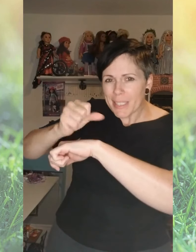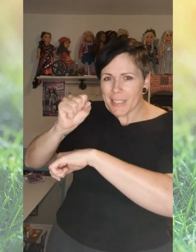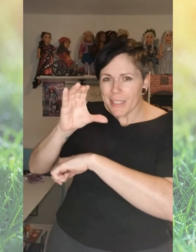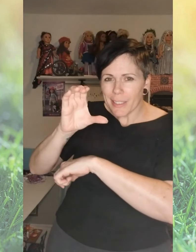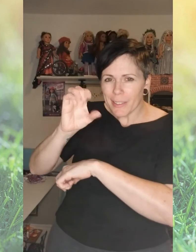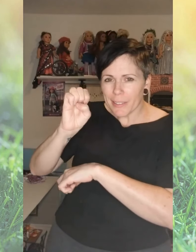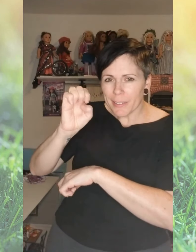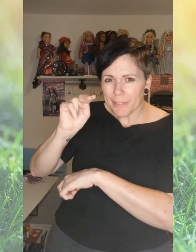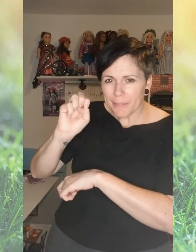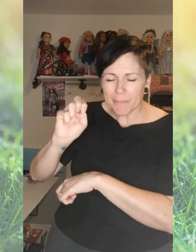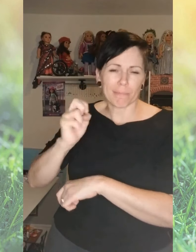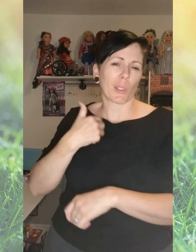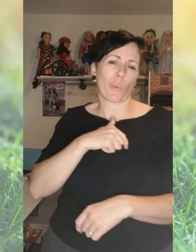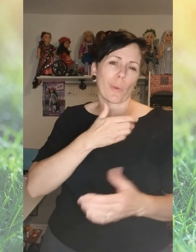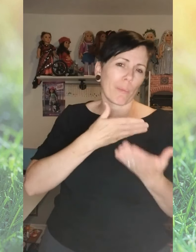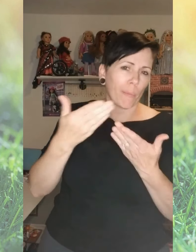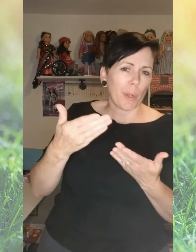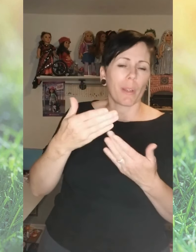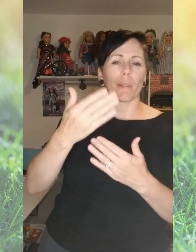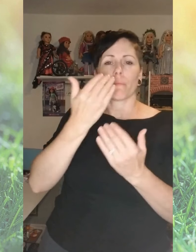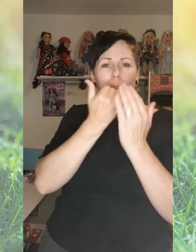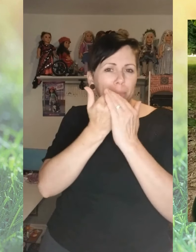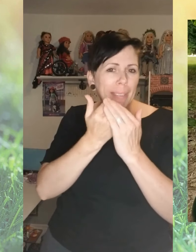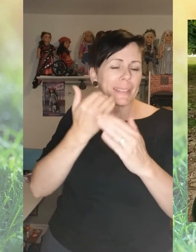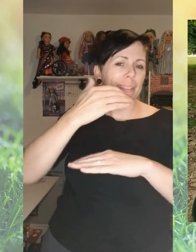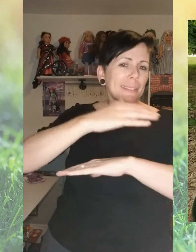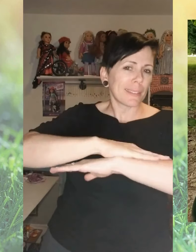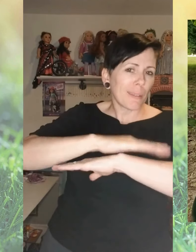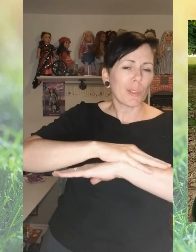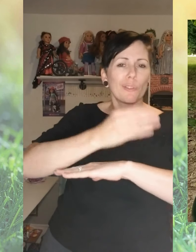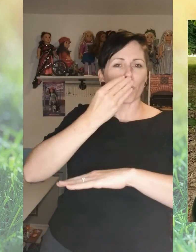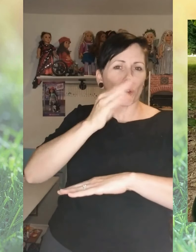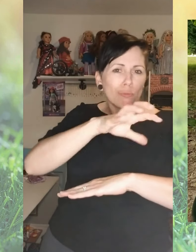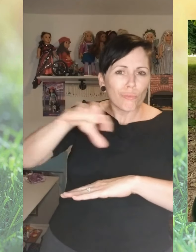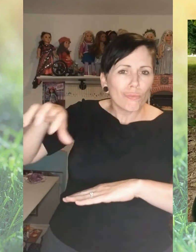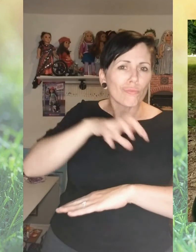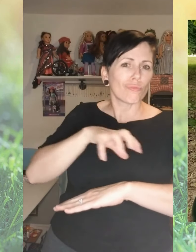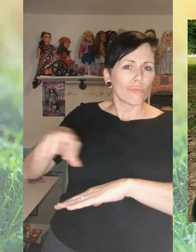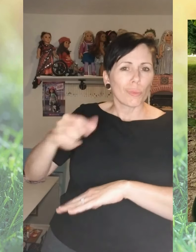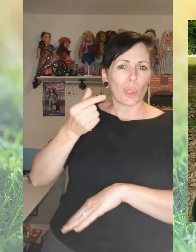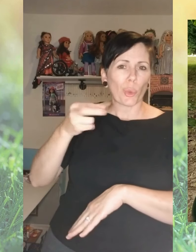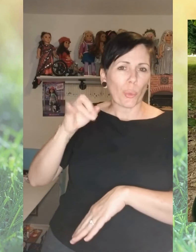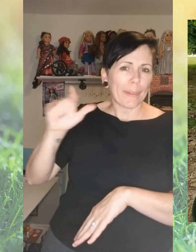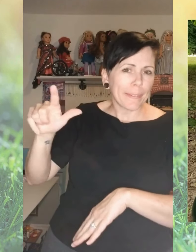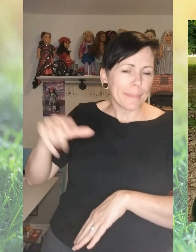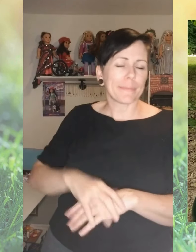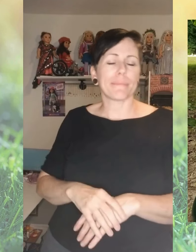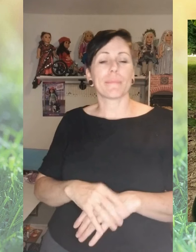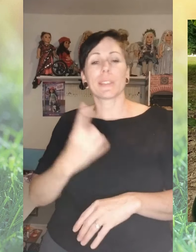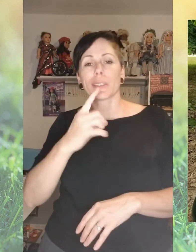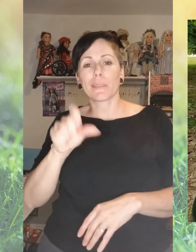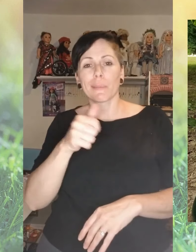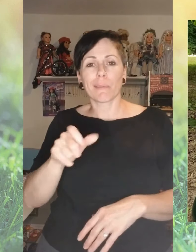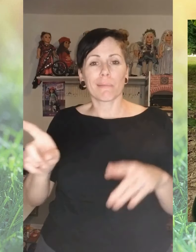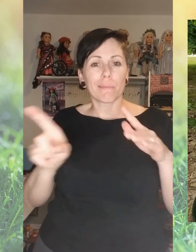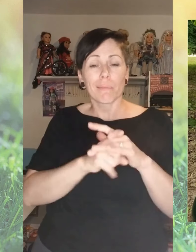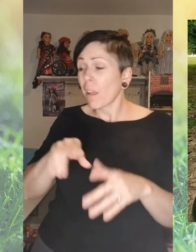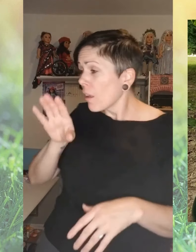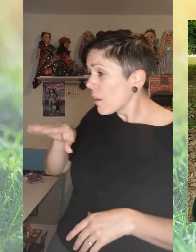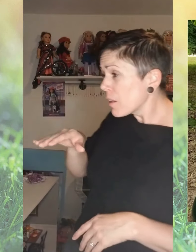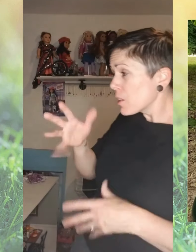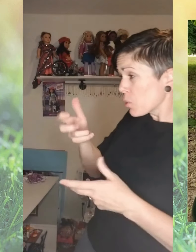picnic table, and a bunch of stuff to put on the table. And then somebody else showed up and they were like, "Do you want to borrow anything from this bag?" And I'm